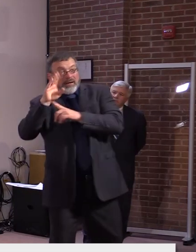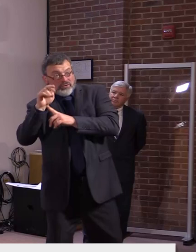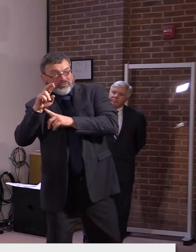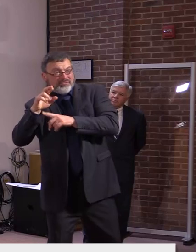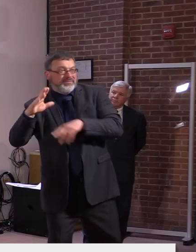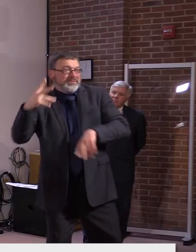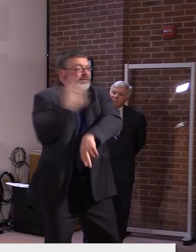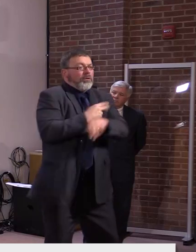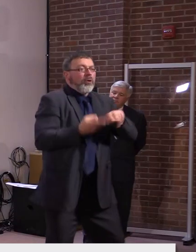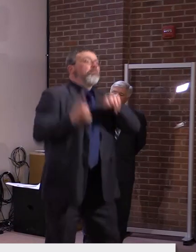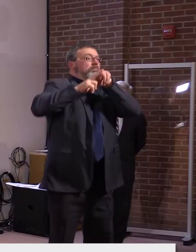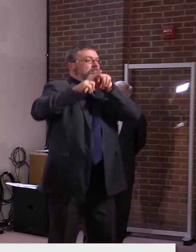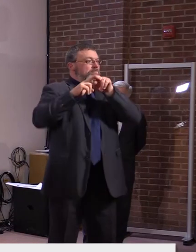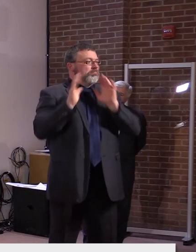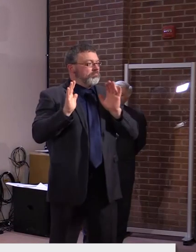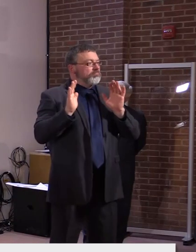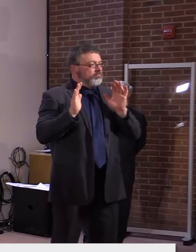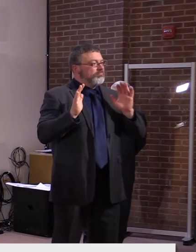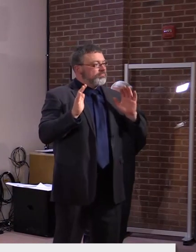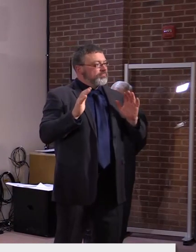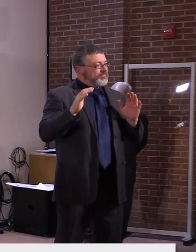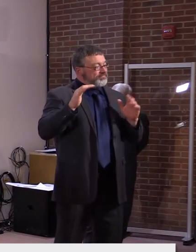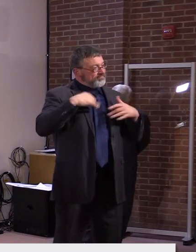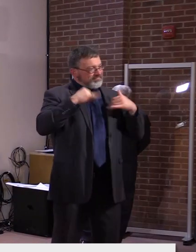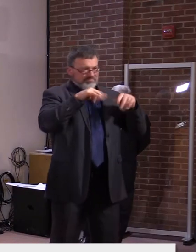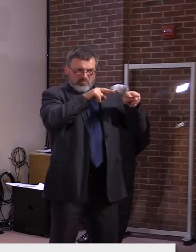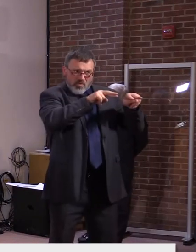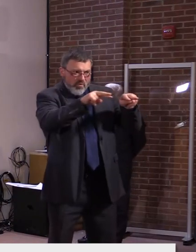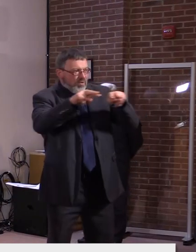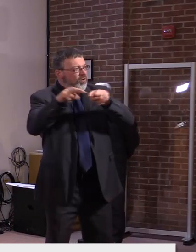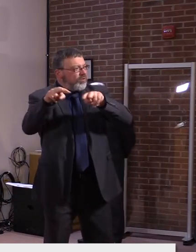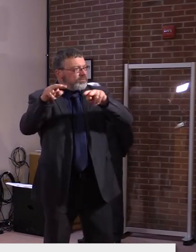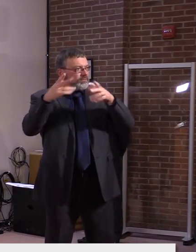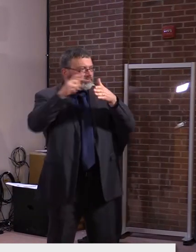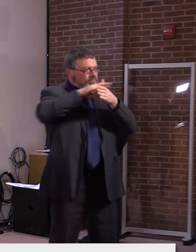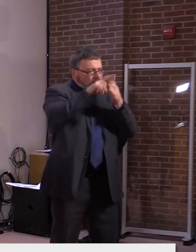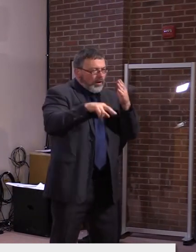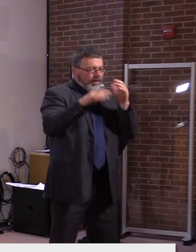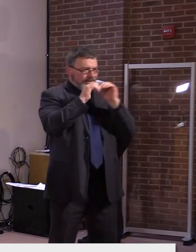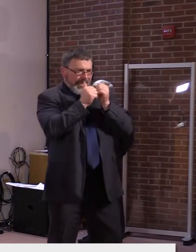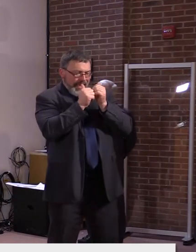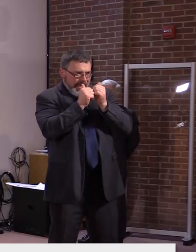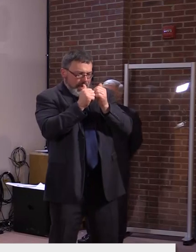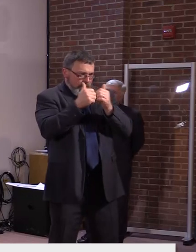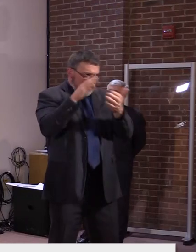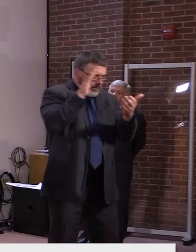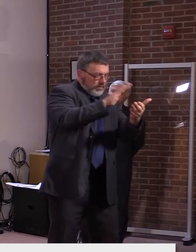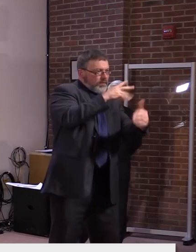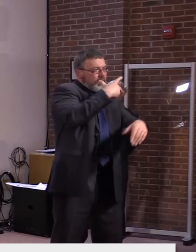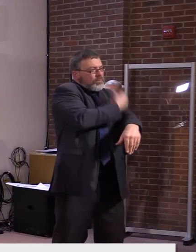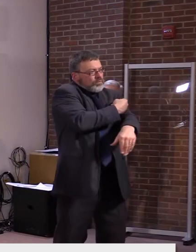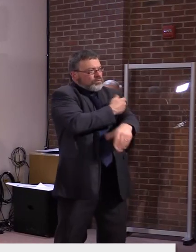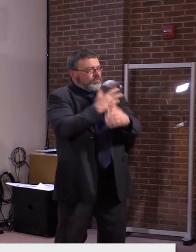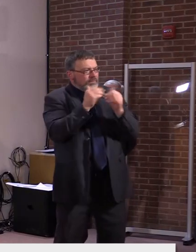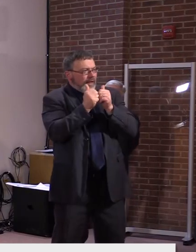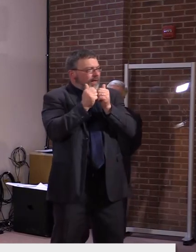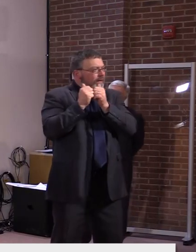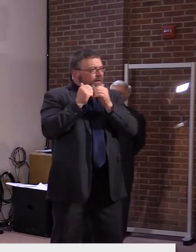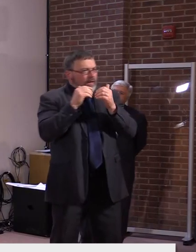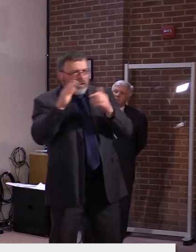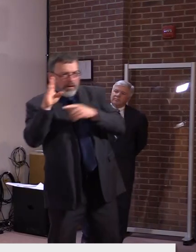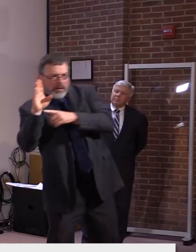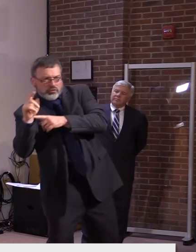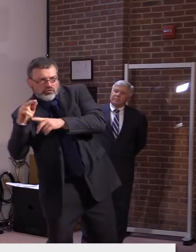watch. We're going to try different approaches to advocate. We're seeing